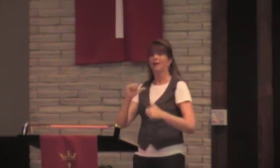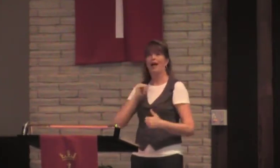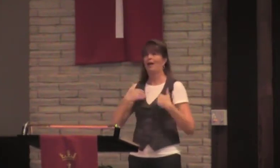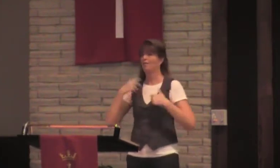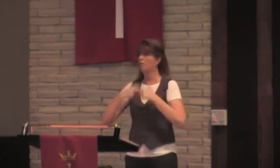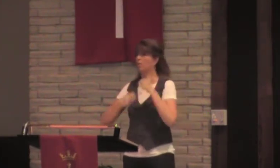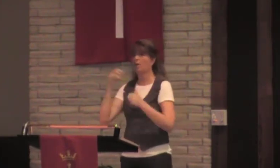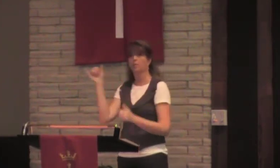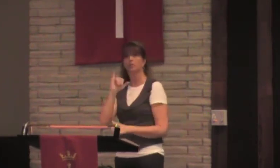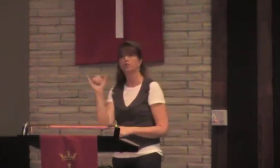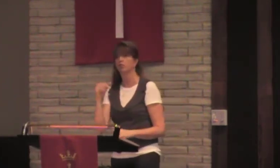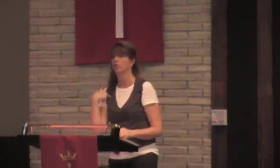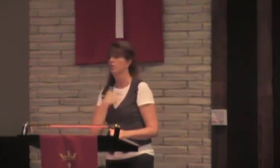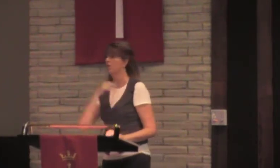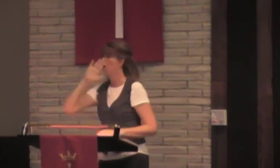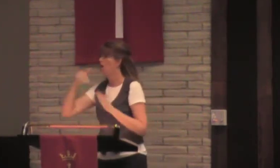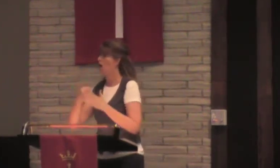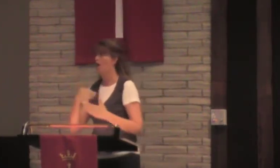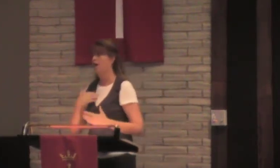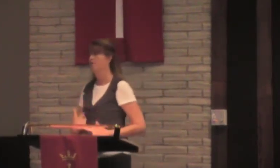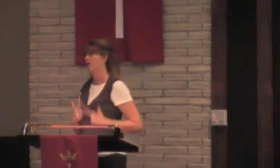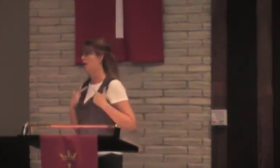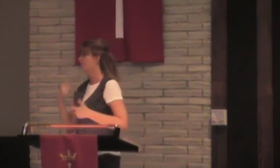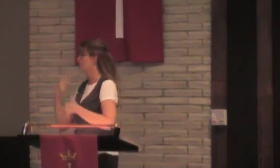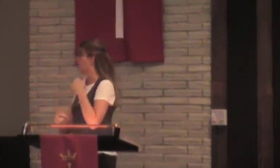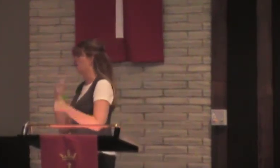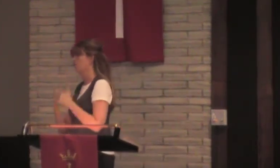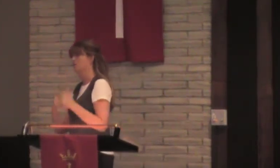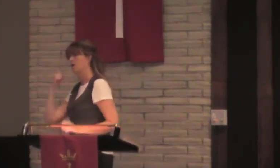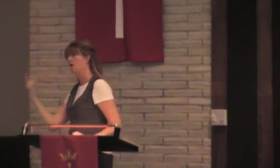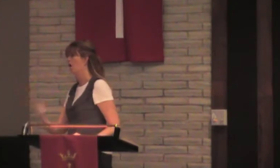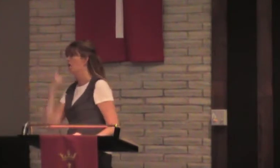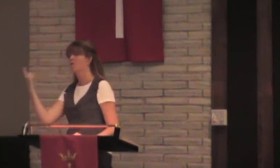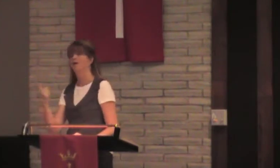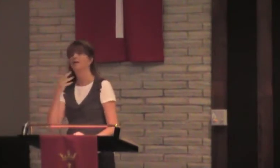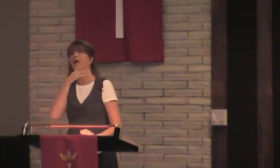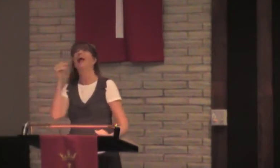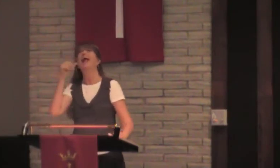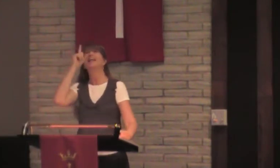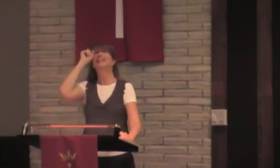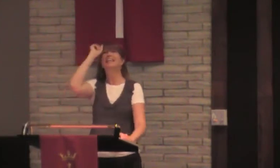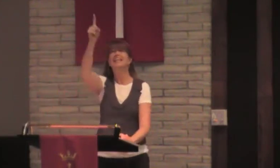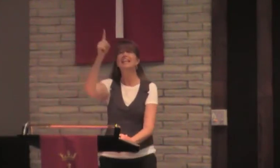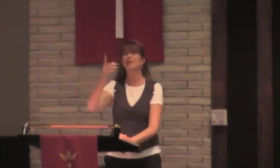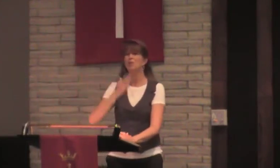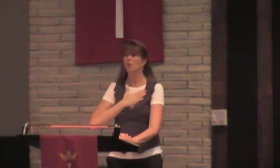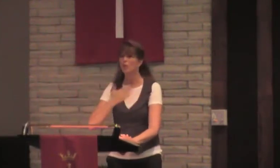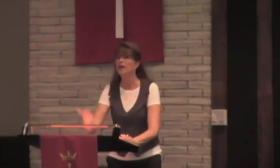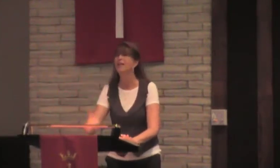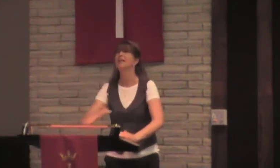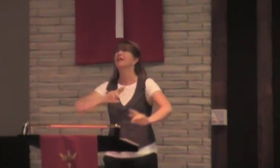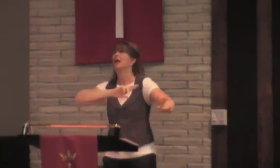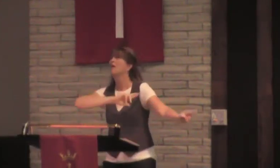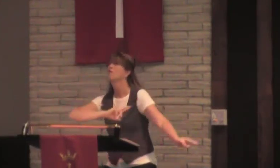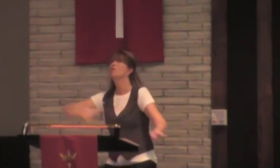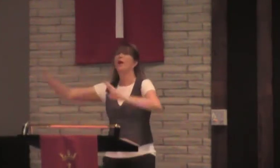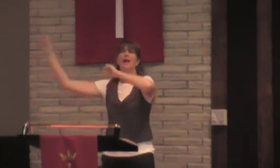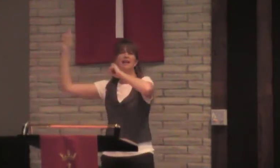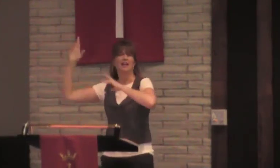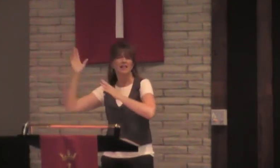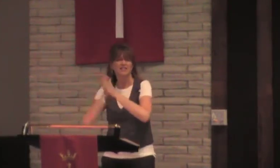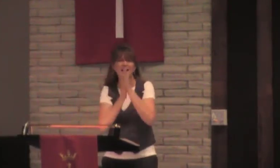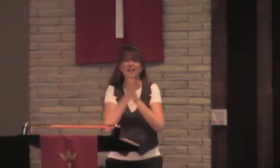many people come to me with problems. And I have problems too. We all have life problems. Always. And He